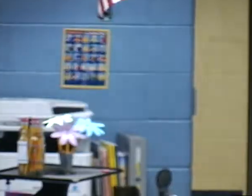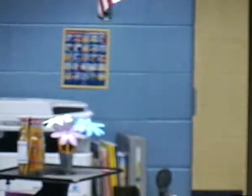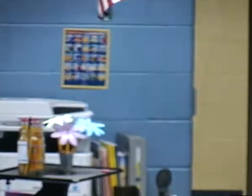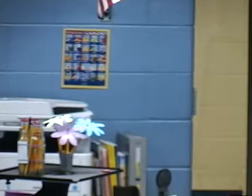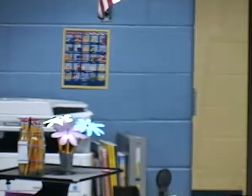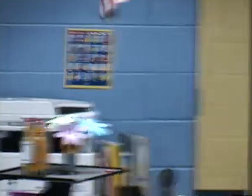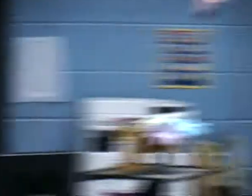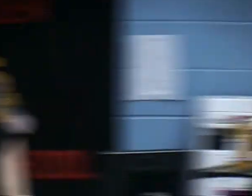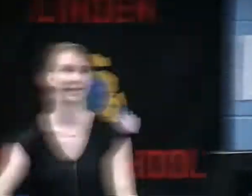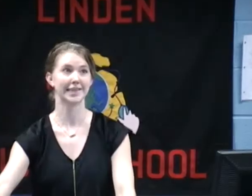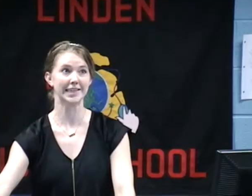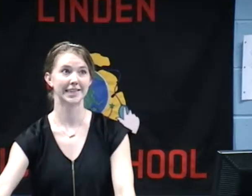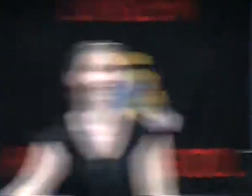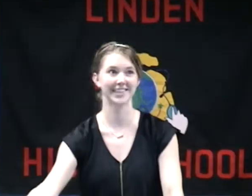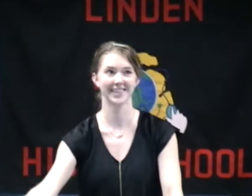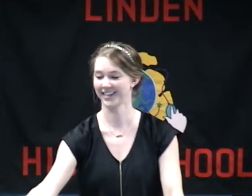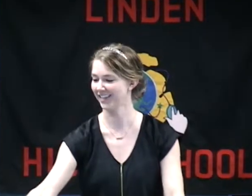Oh, that's me.